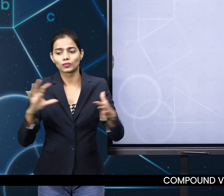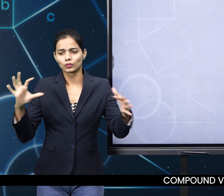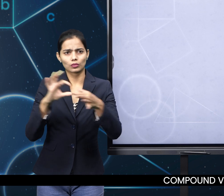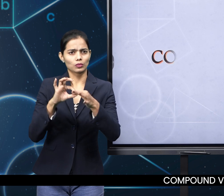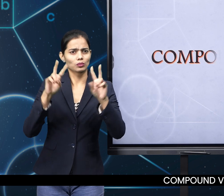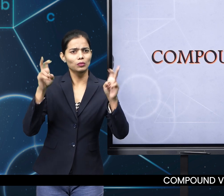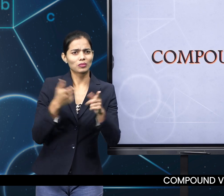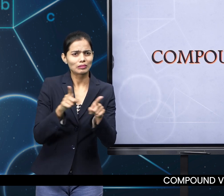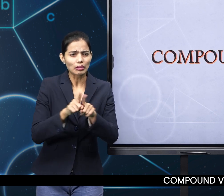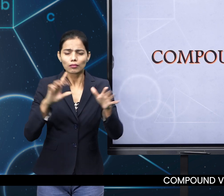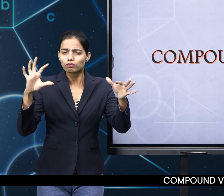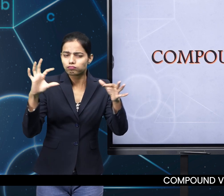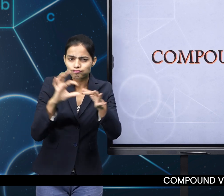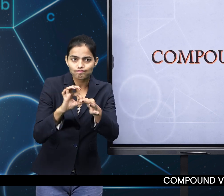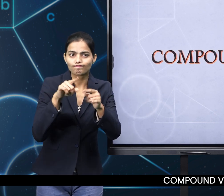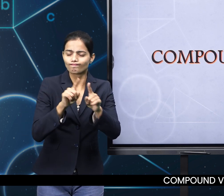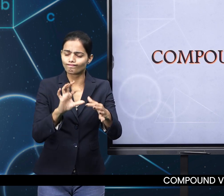variation.